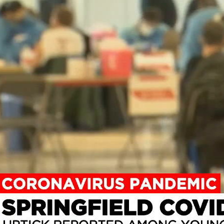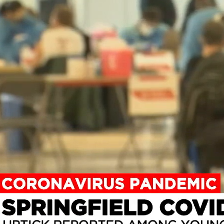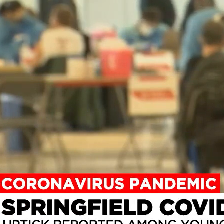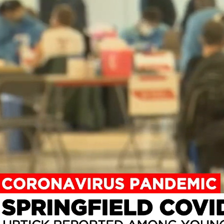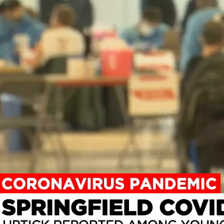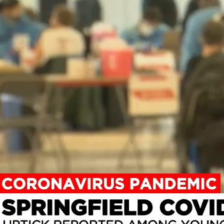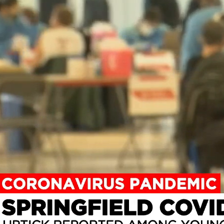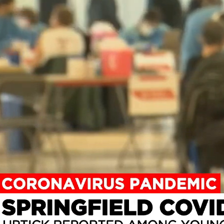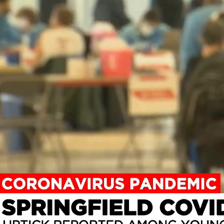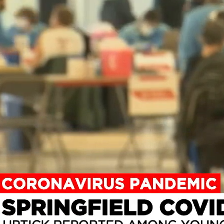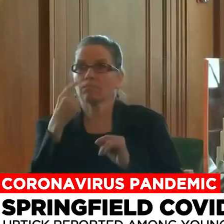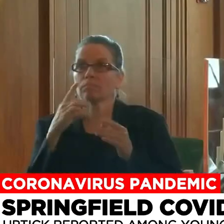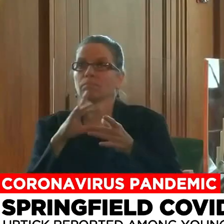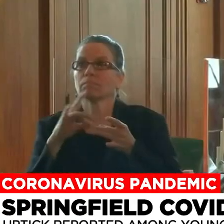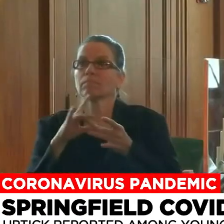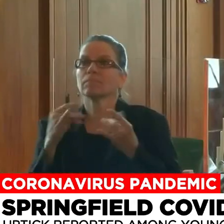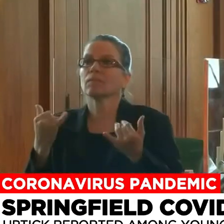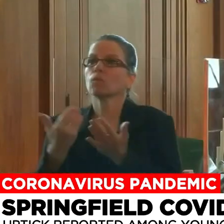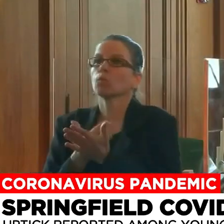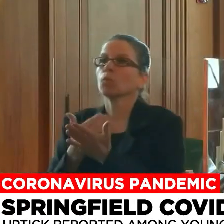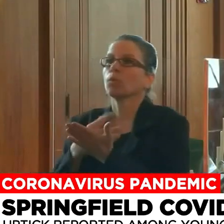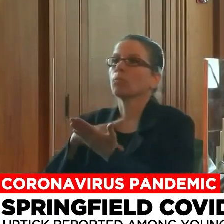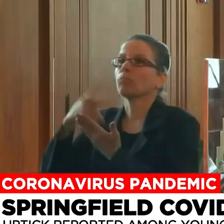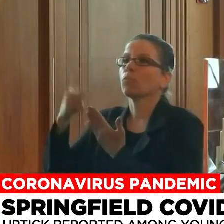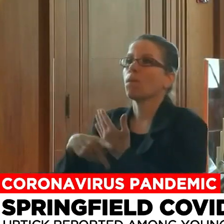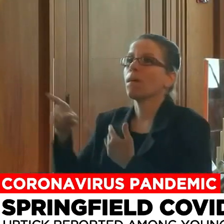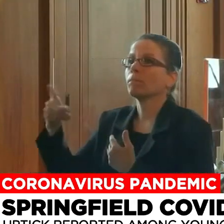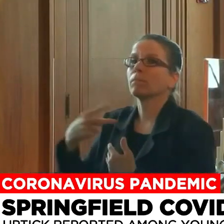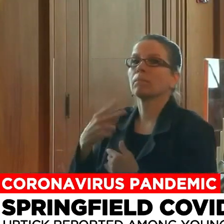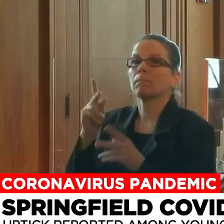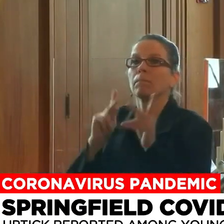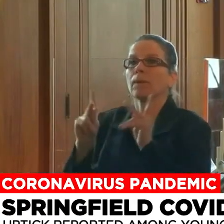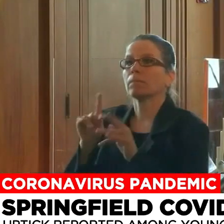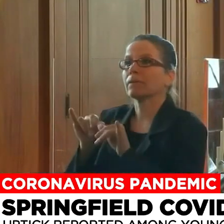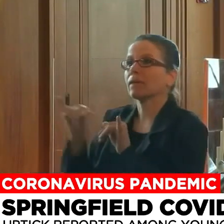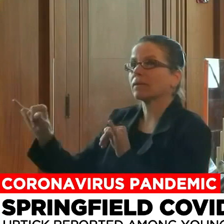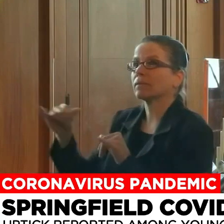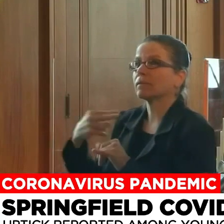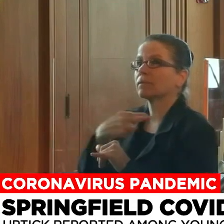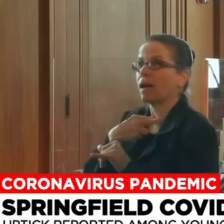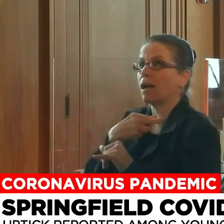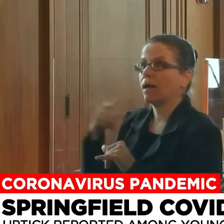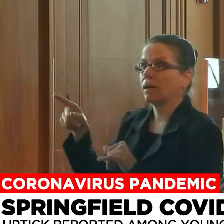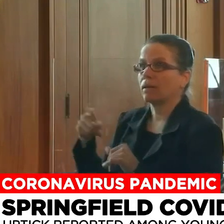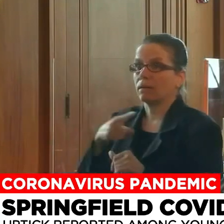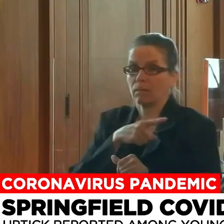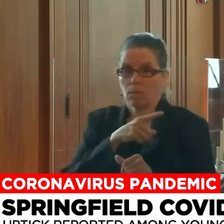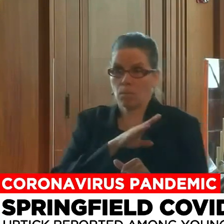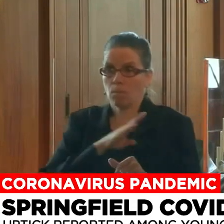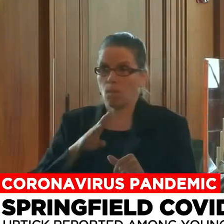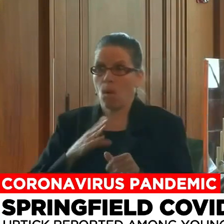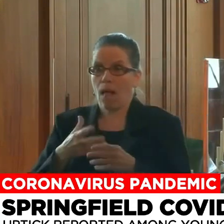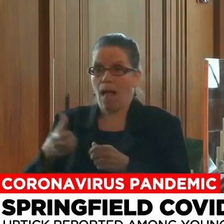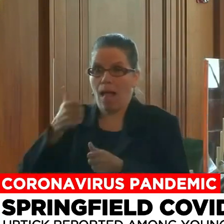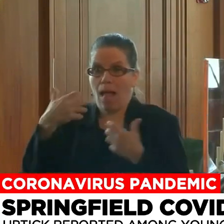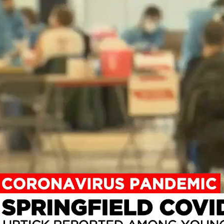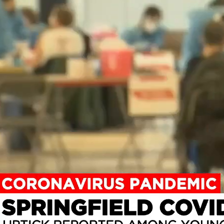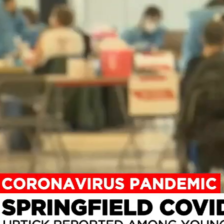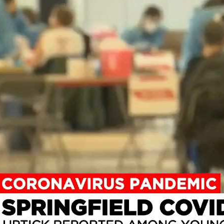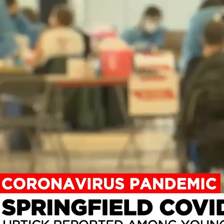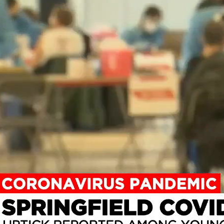are increasingly getting sick enough to require medical attention. The state plans to open up vaccinations to all age groups by